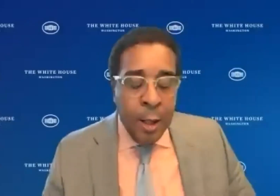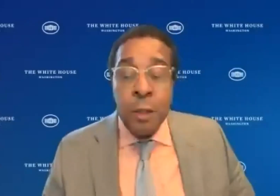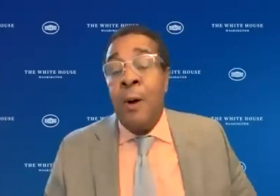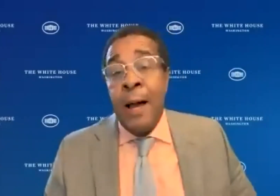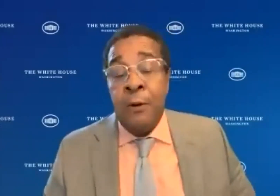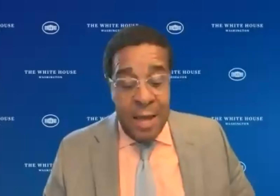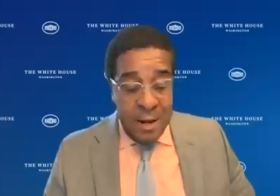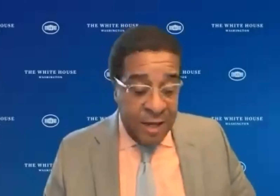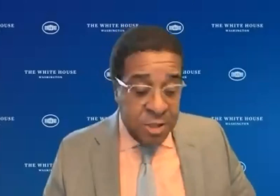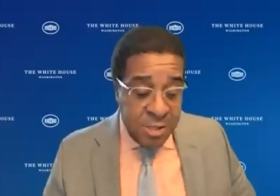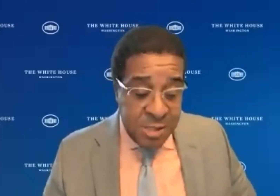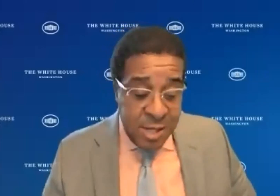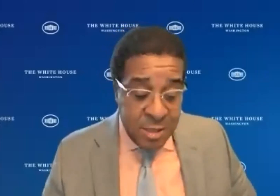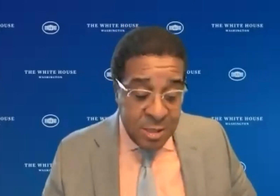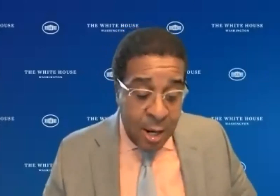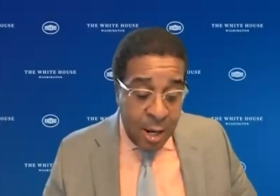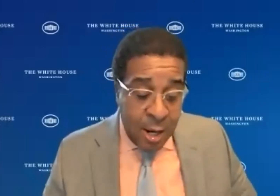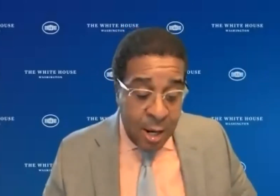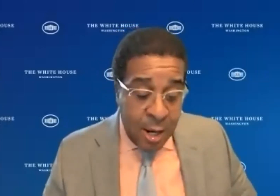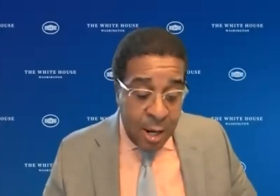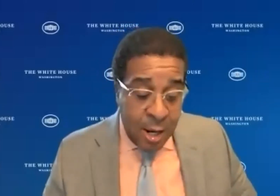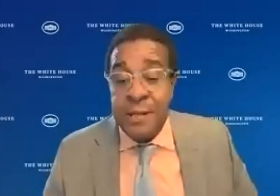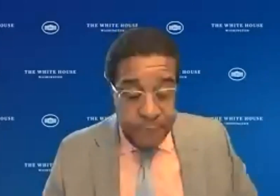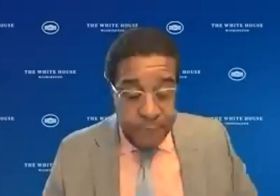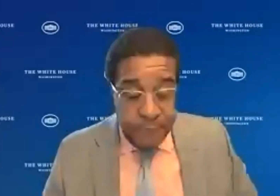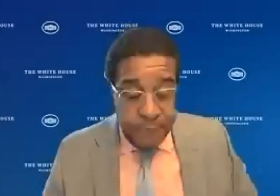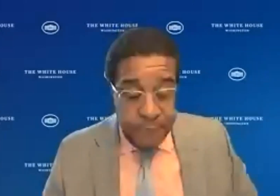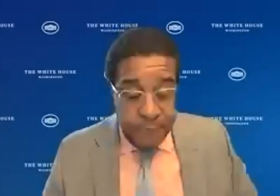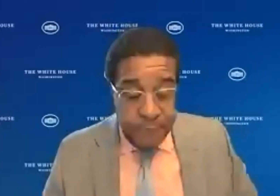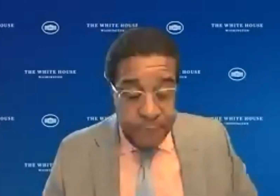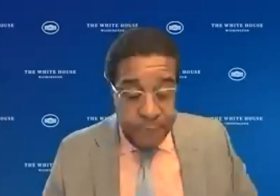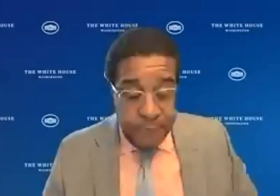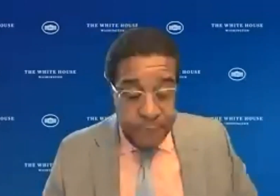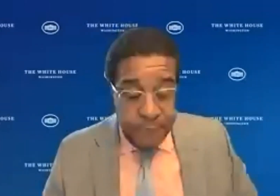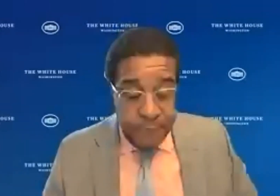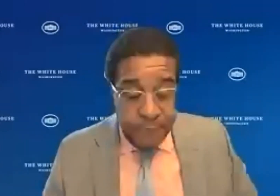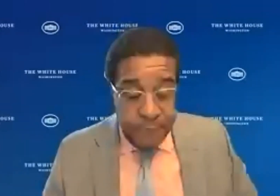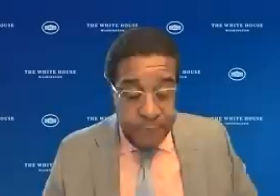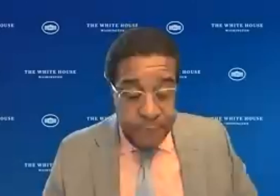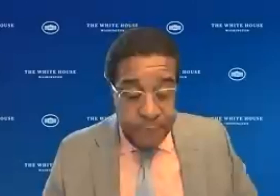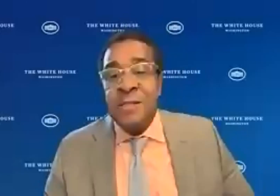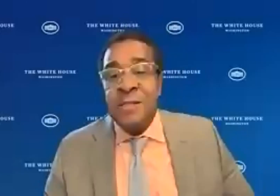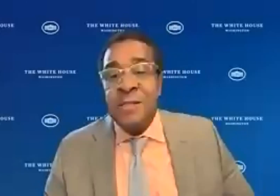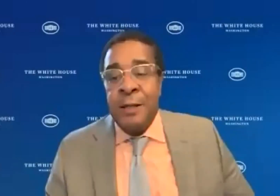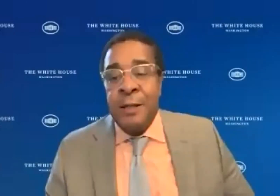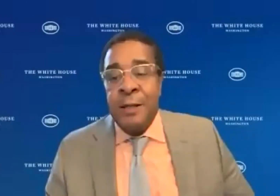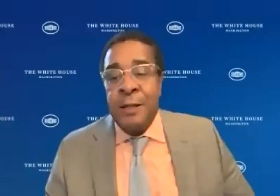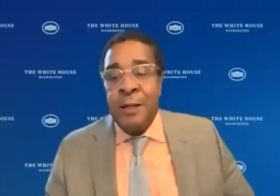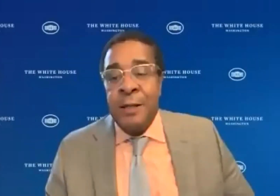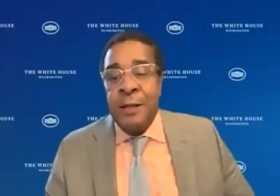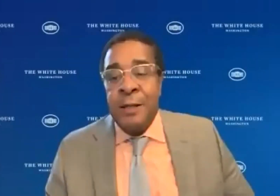webinar, global health and infectious diseases are underfunded. And not only are they